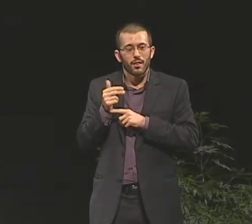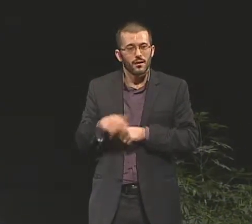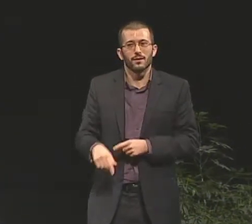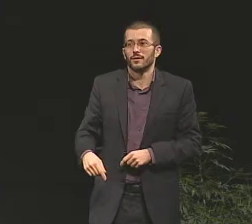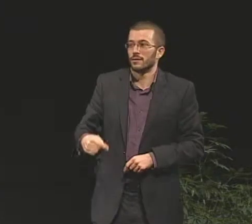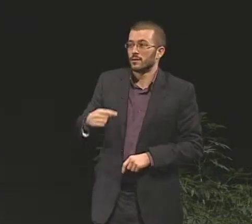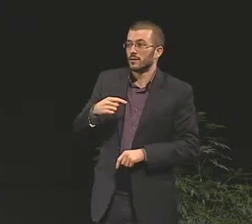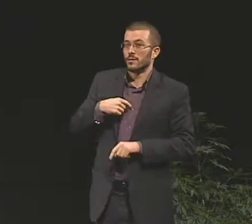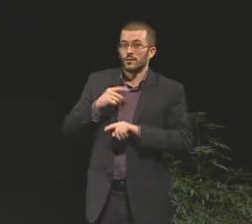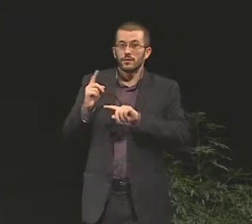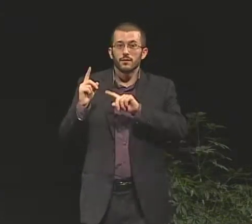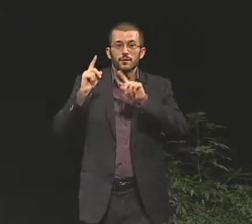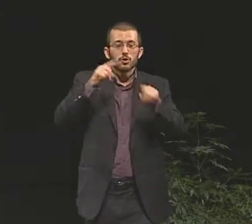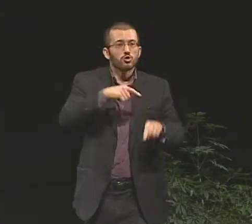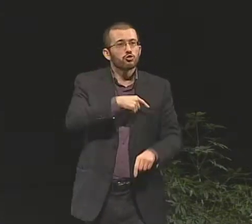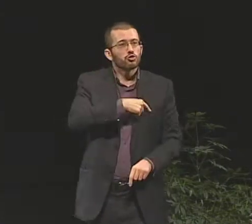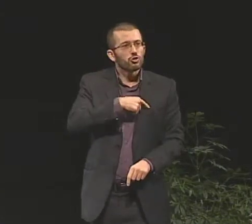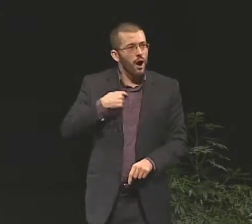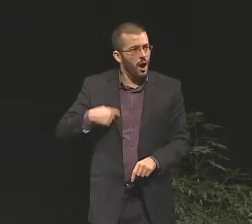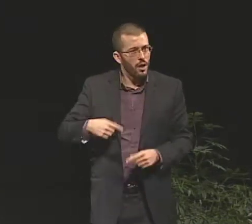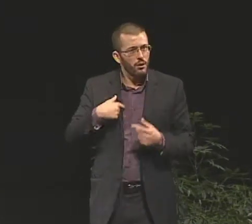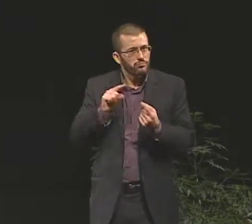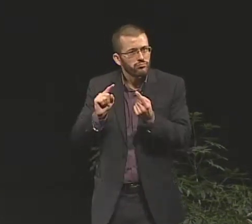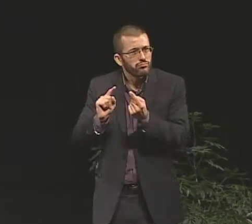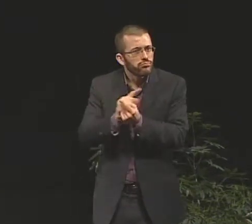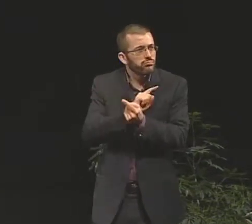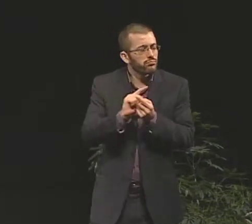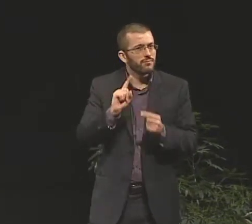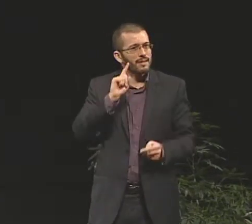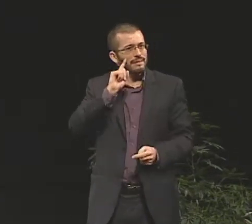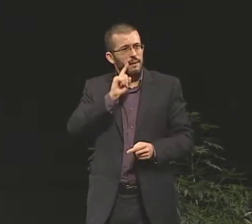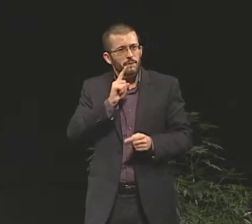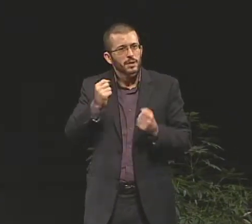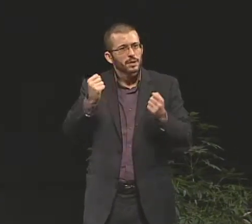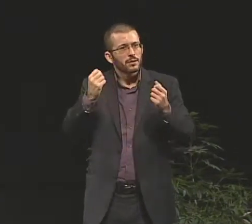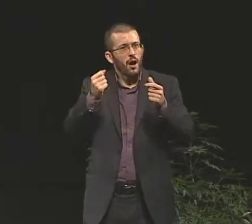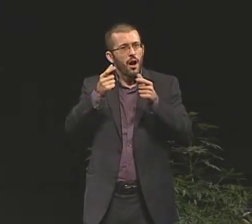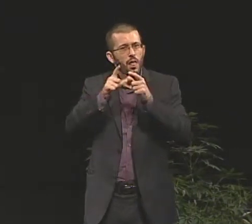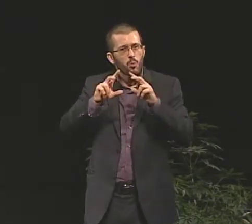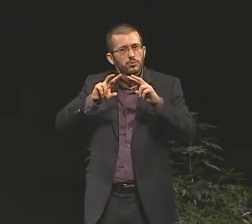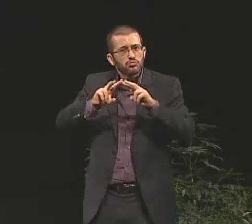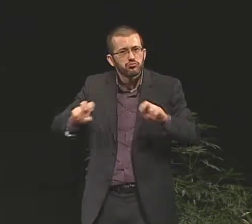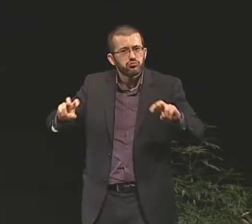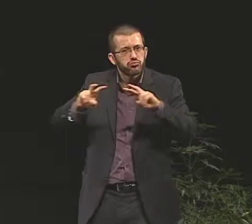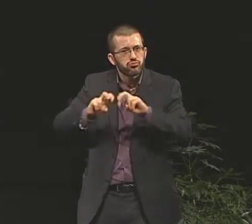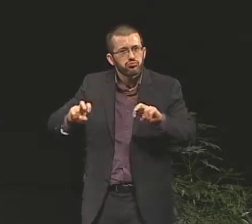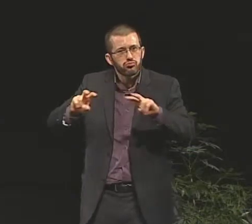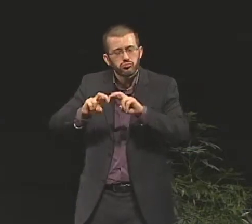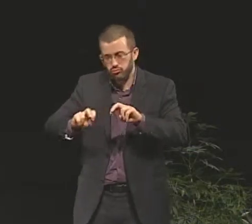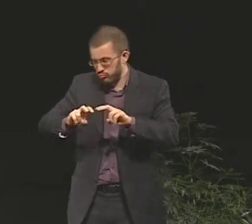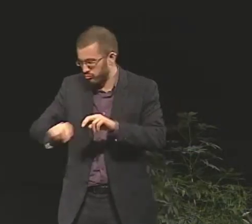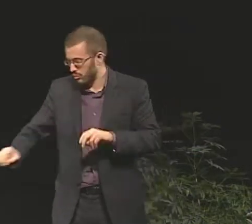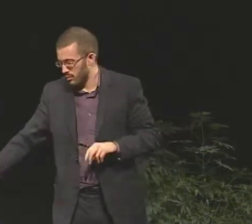hotel. I had the opportunity to go to China and meet deaf sign language researchers